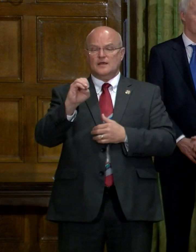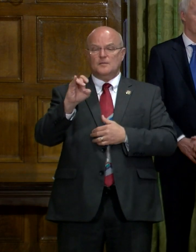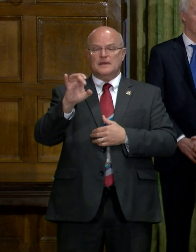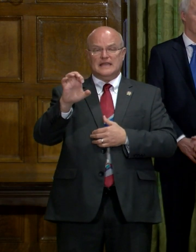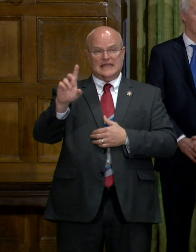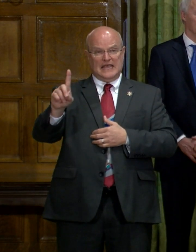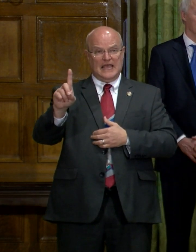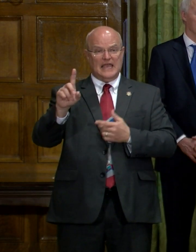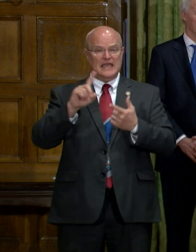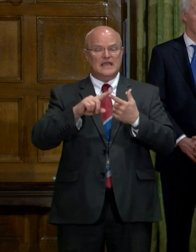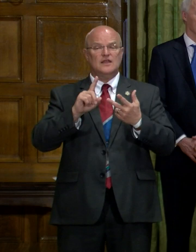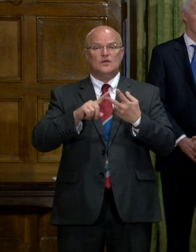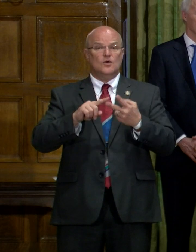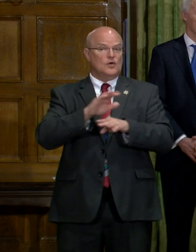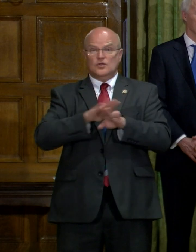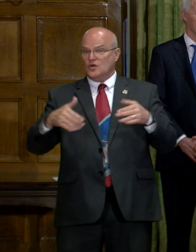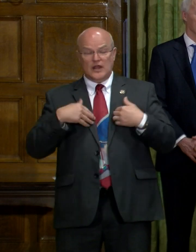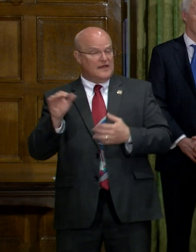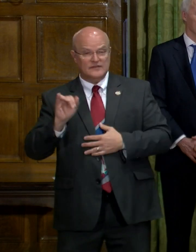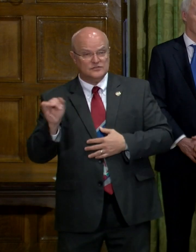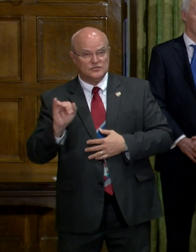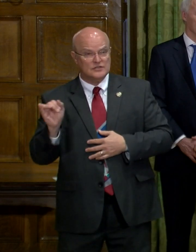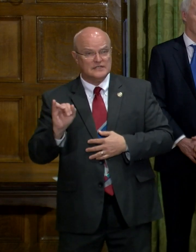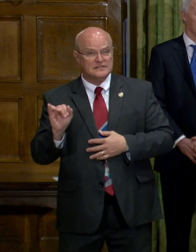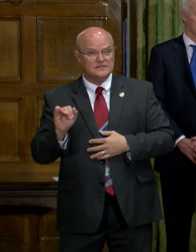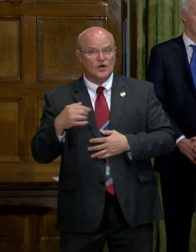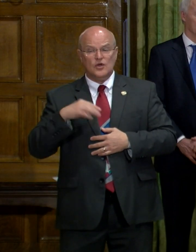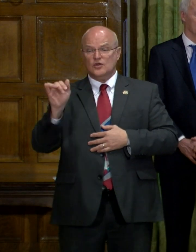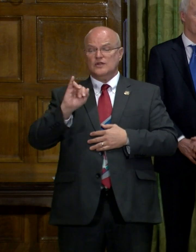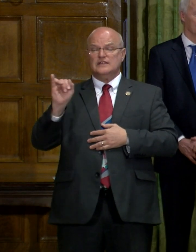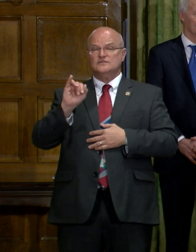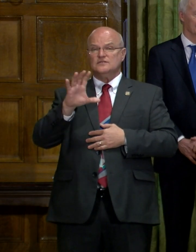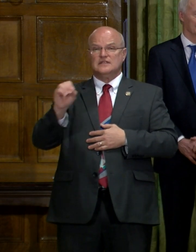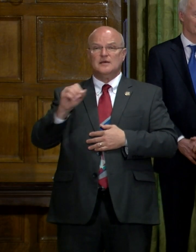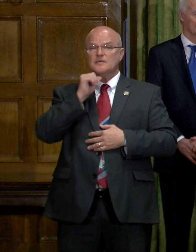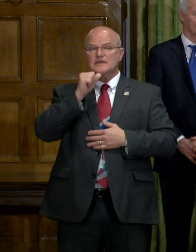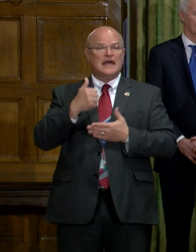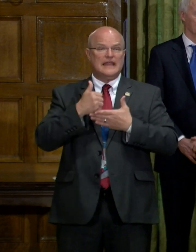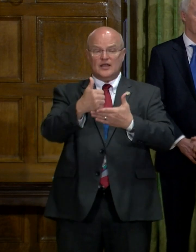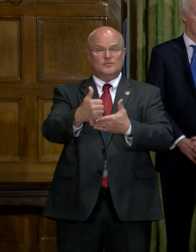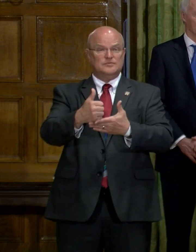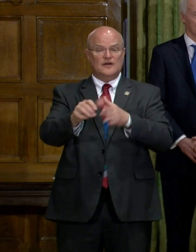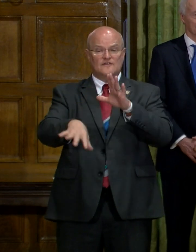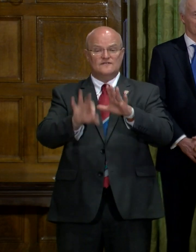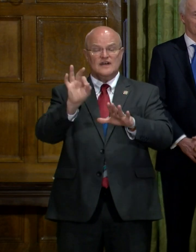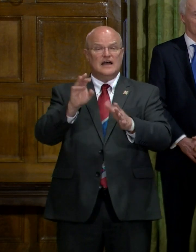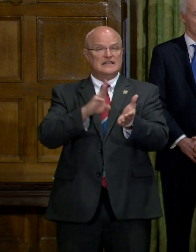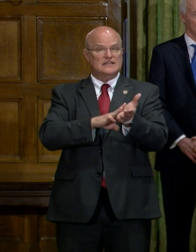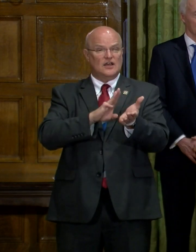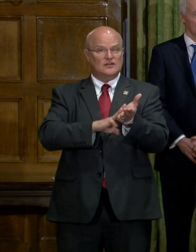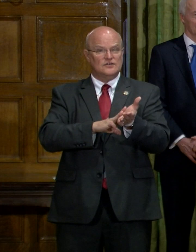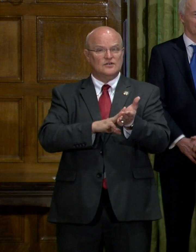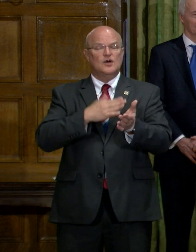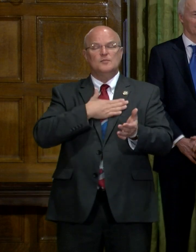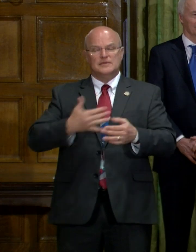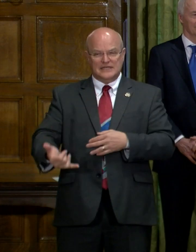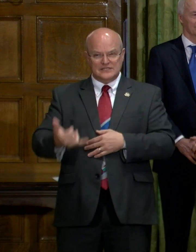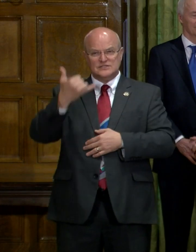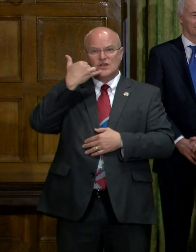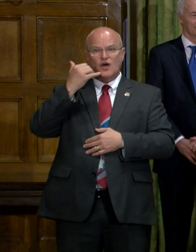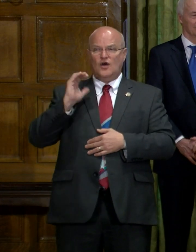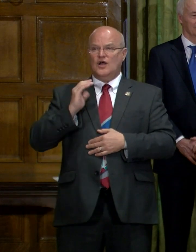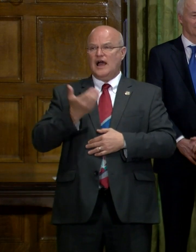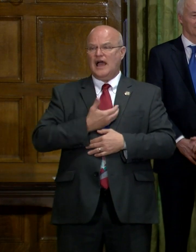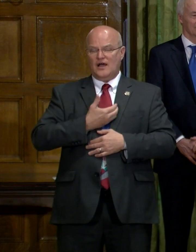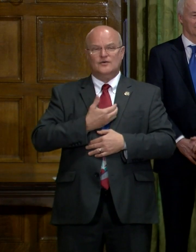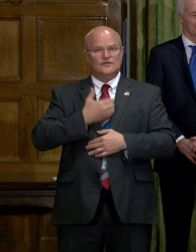Medicaid or you don't have insurance, or your insurance company wasn't able to help you find a provider, you can call